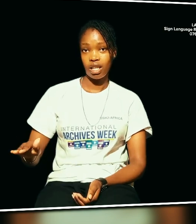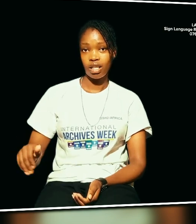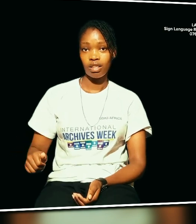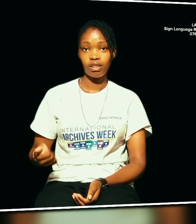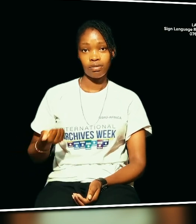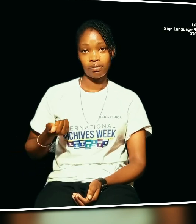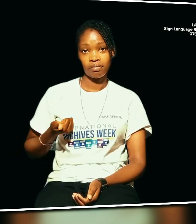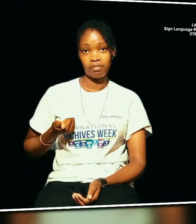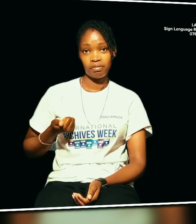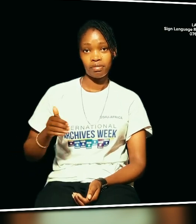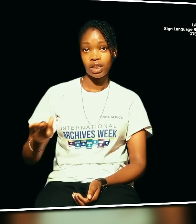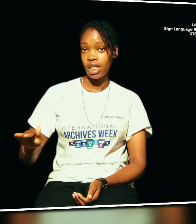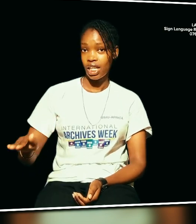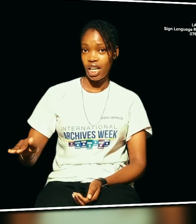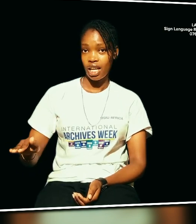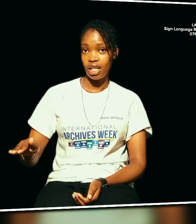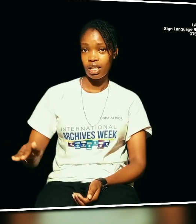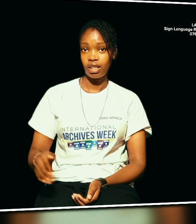Girl.